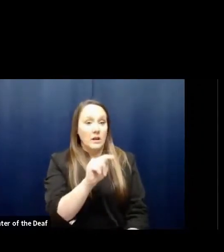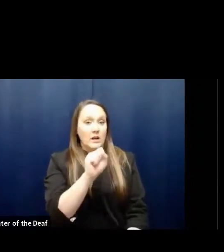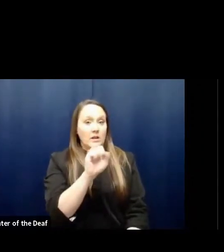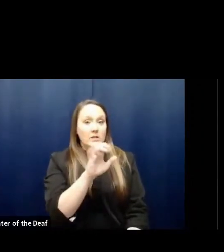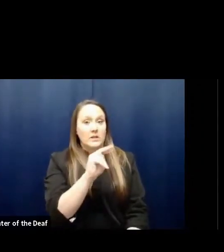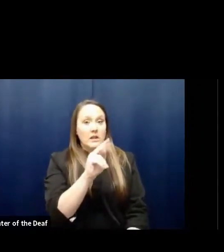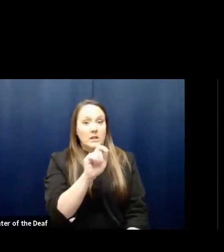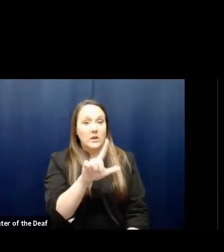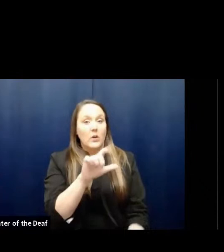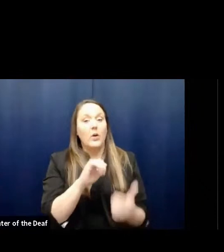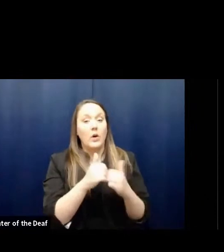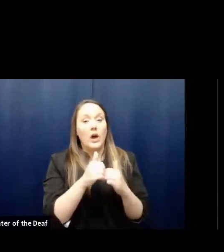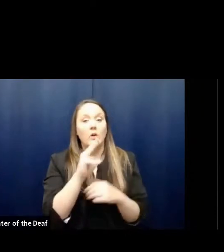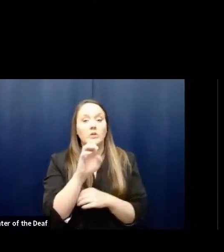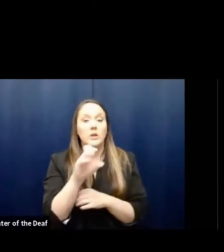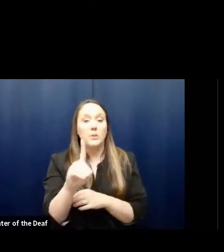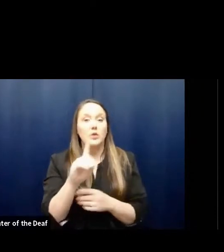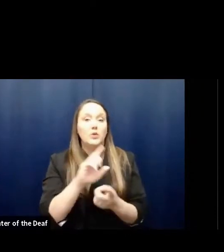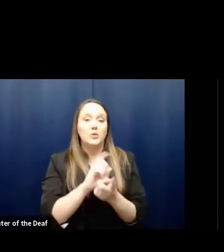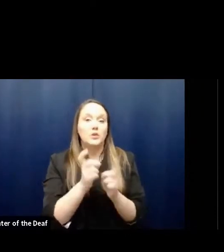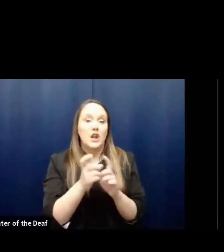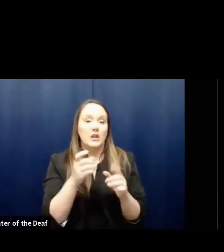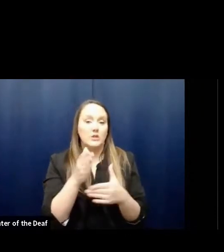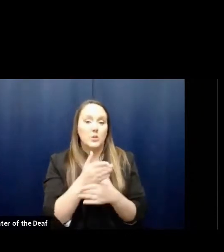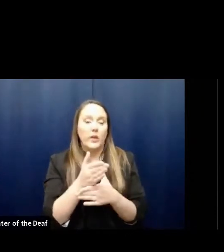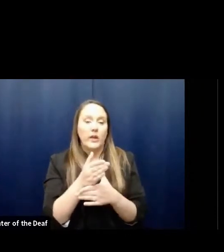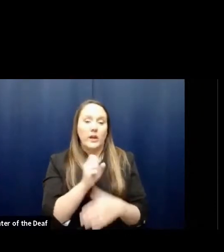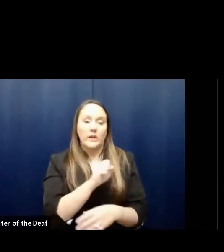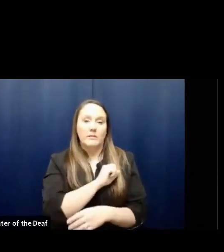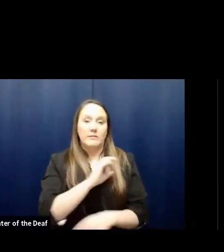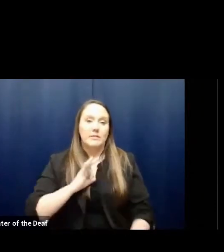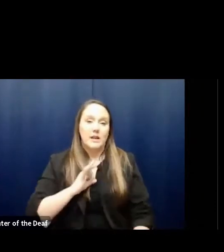shifted inside the staff of the health department?